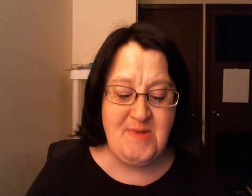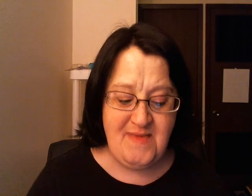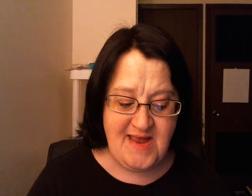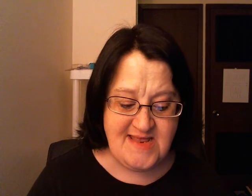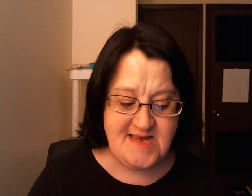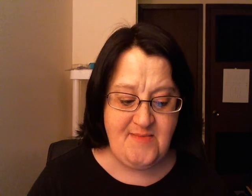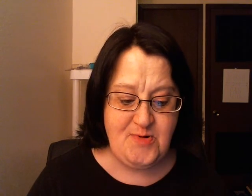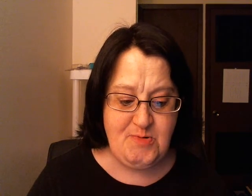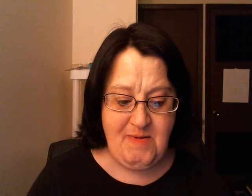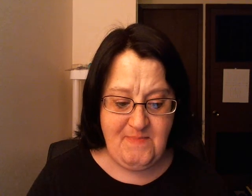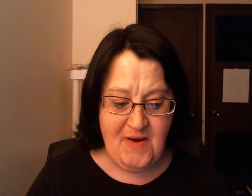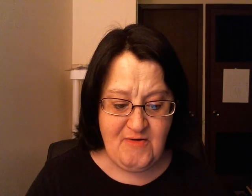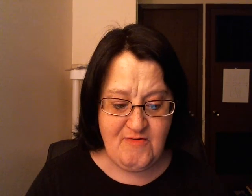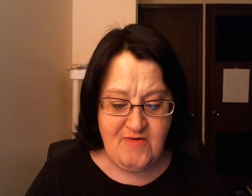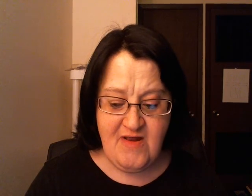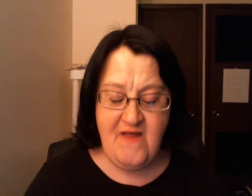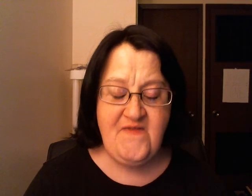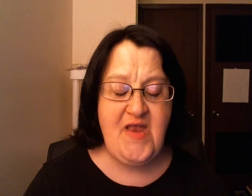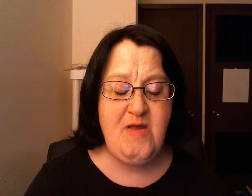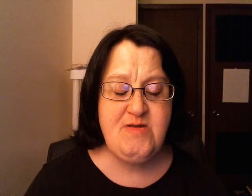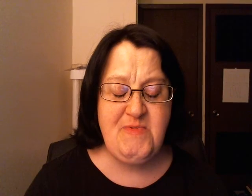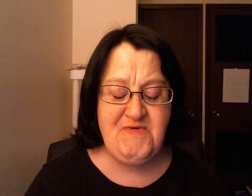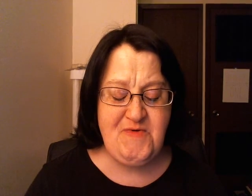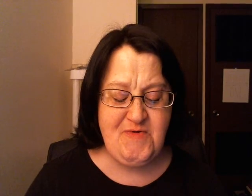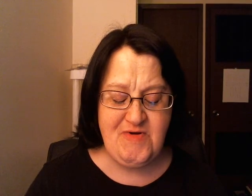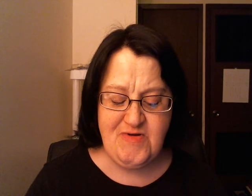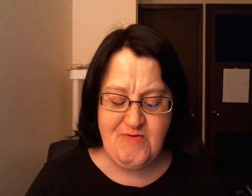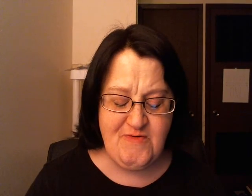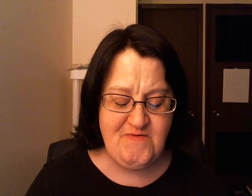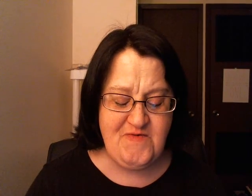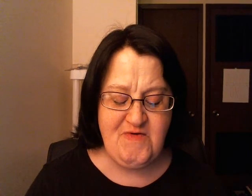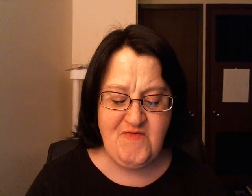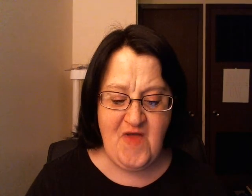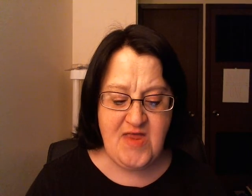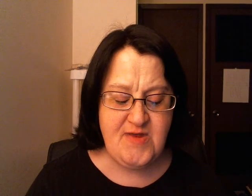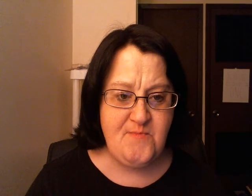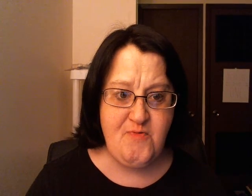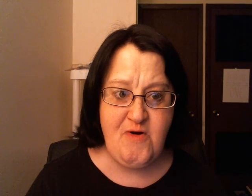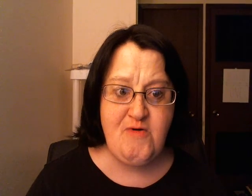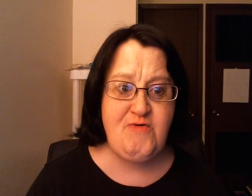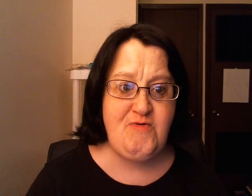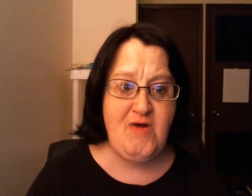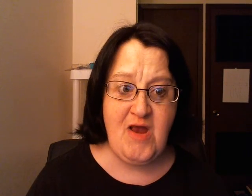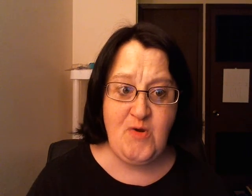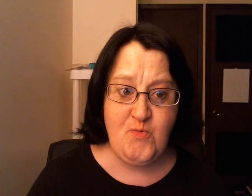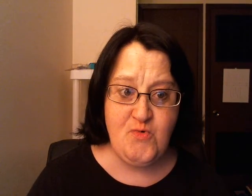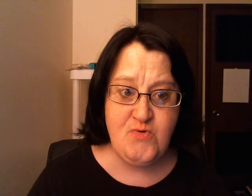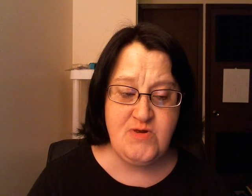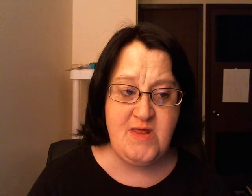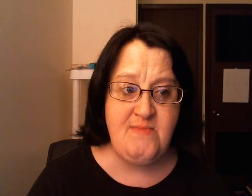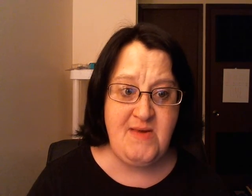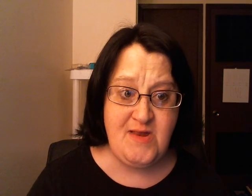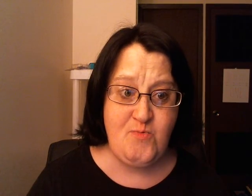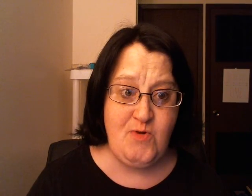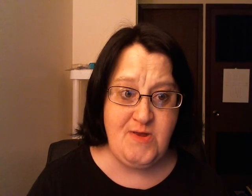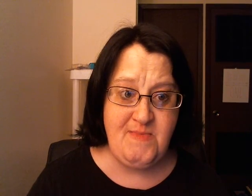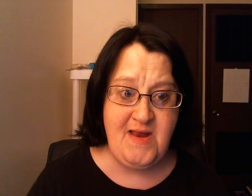the mend. I'm doing better. Thank you so much for your concerns, for your thoughts and prayers, your kind words. It means the world to me.